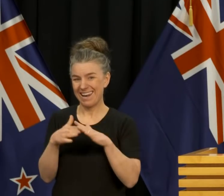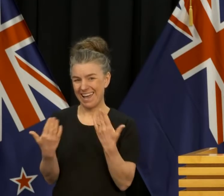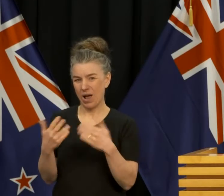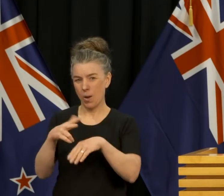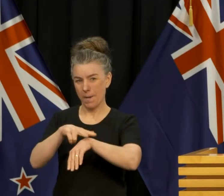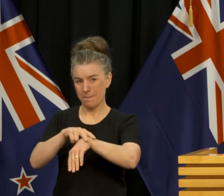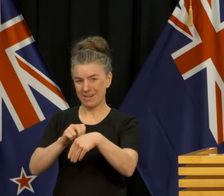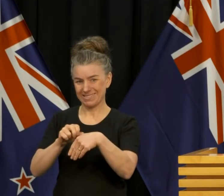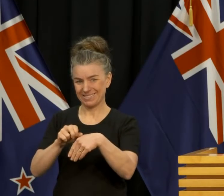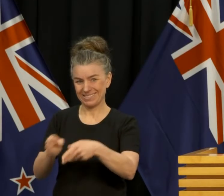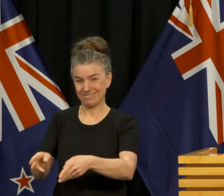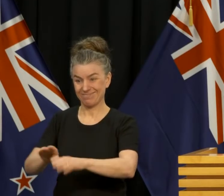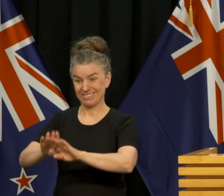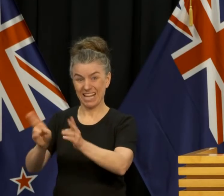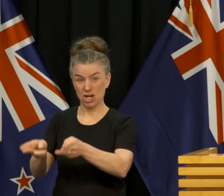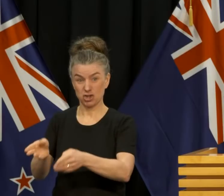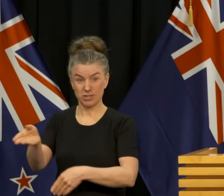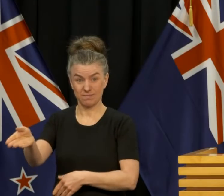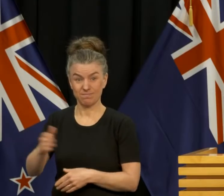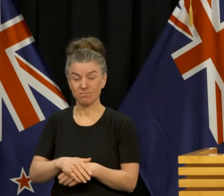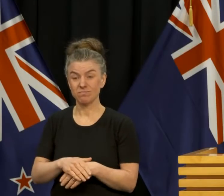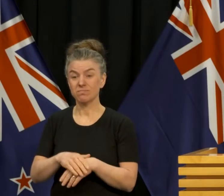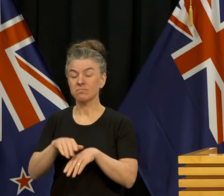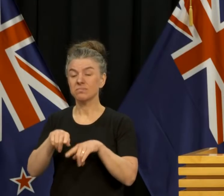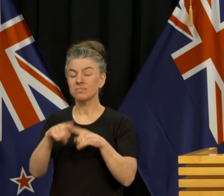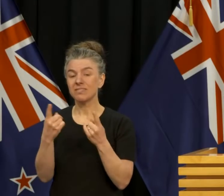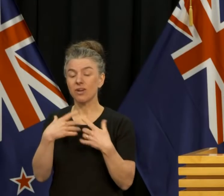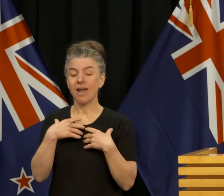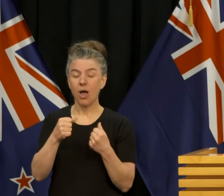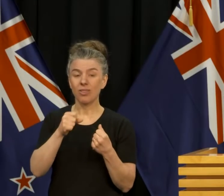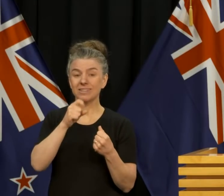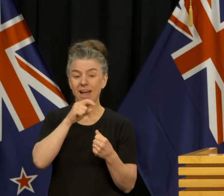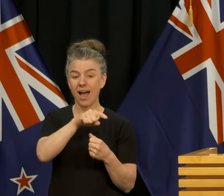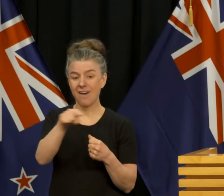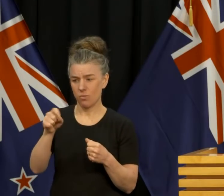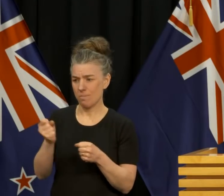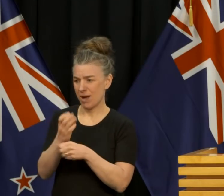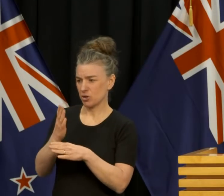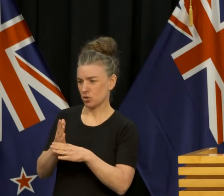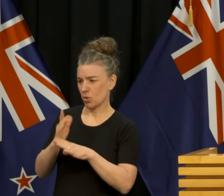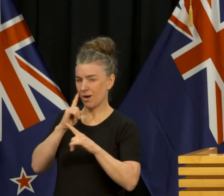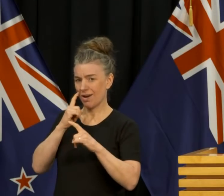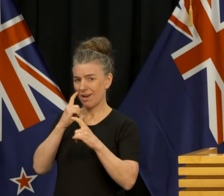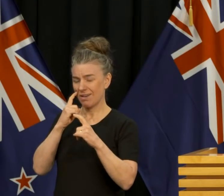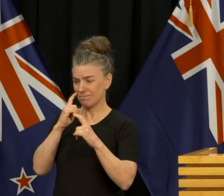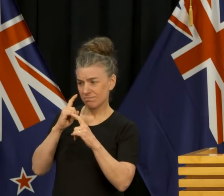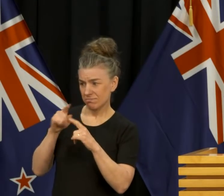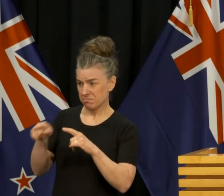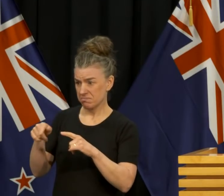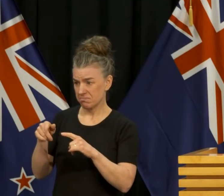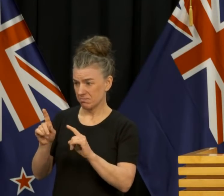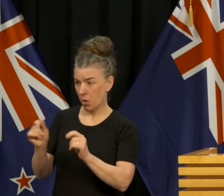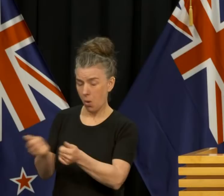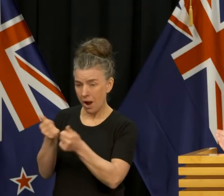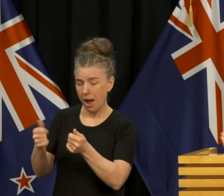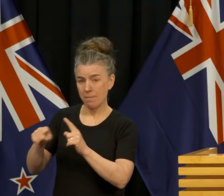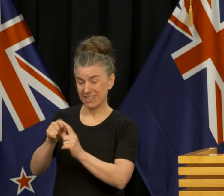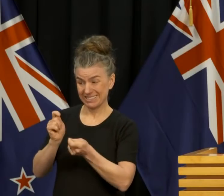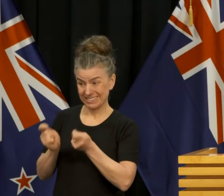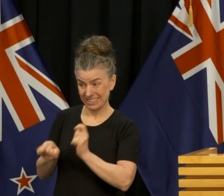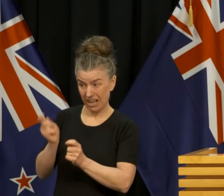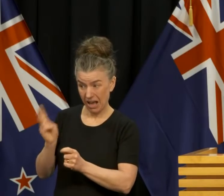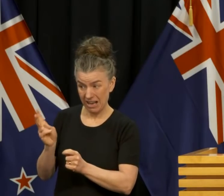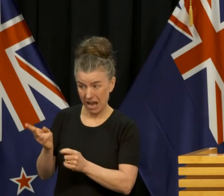Of course, the health practitioners will make take all the appropriate precautions and determine what testing may be required there.